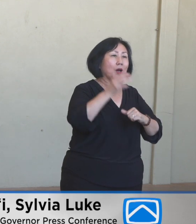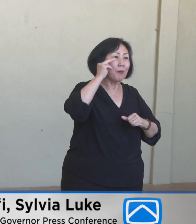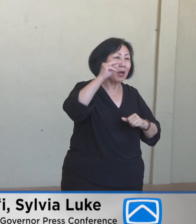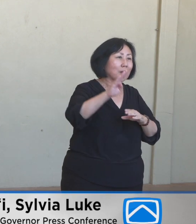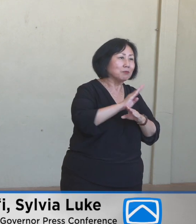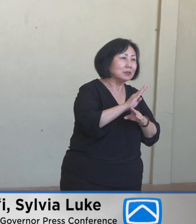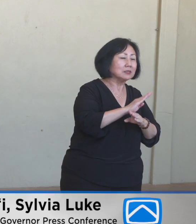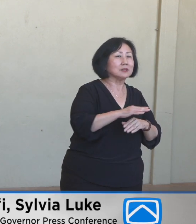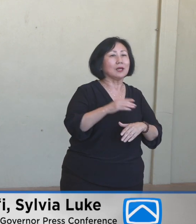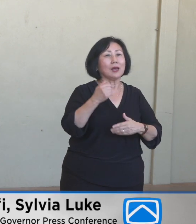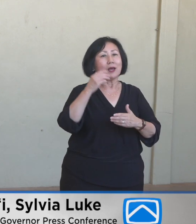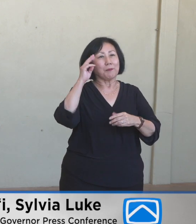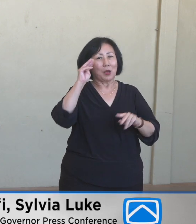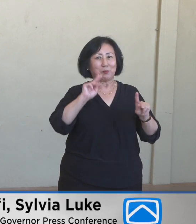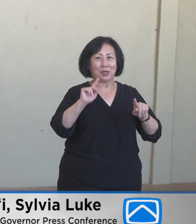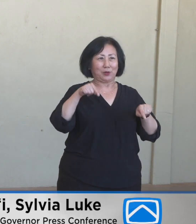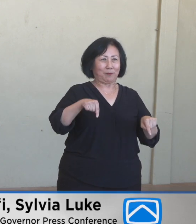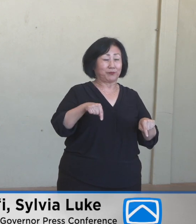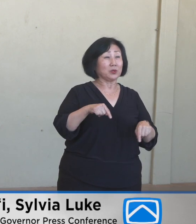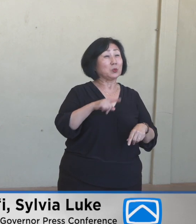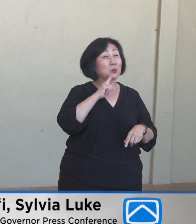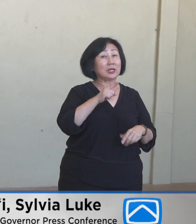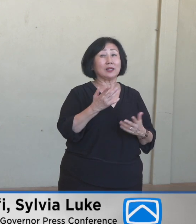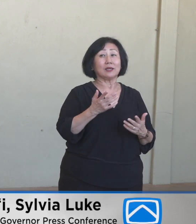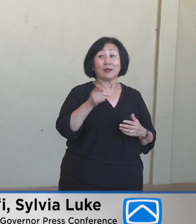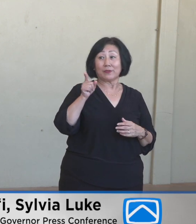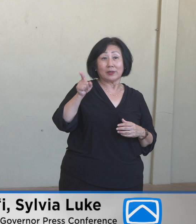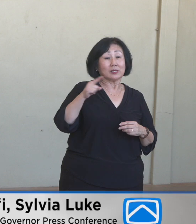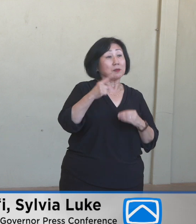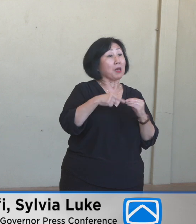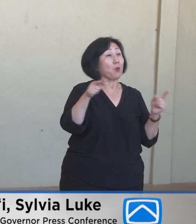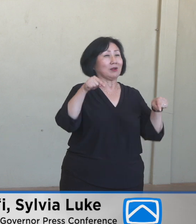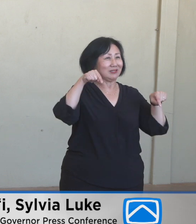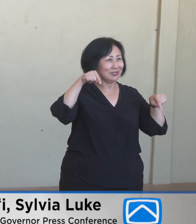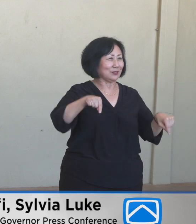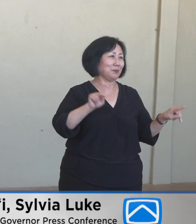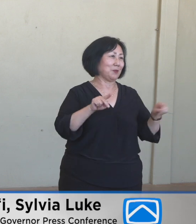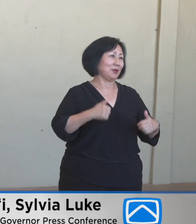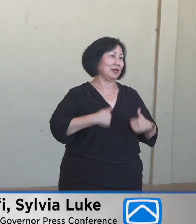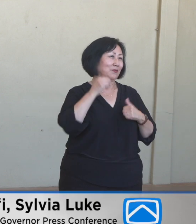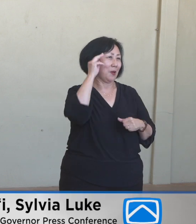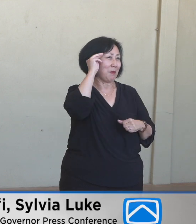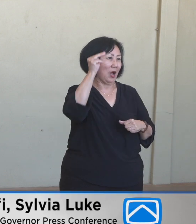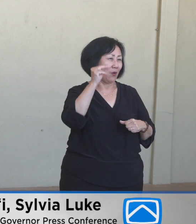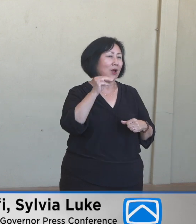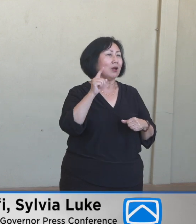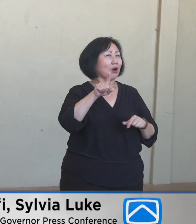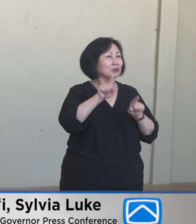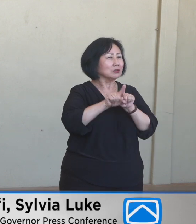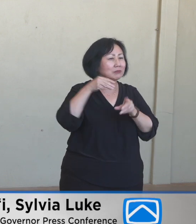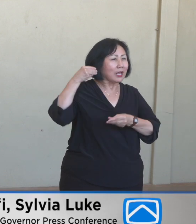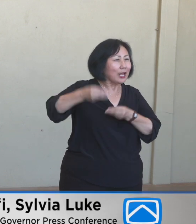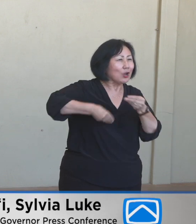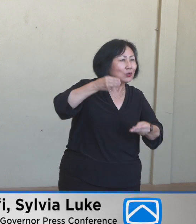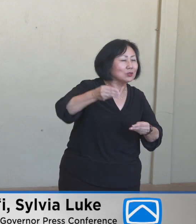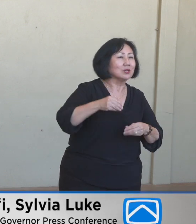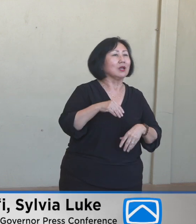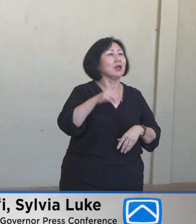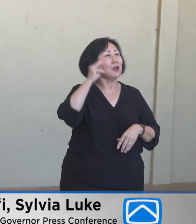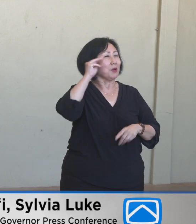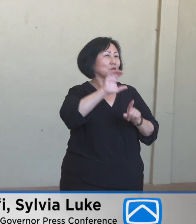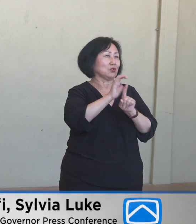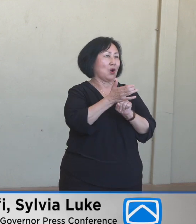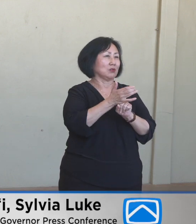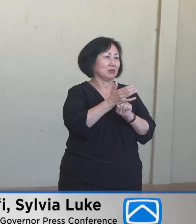businesses, Maui's people, because ultimately it is about Maui's people, it's about Maui's heritage, it's about Maui's